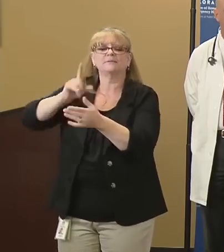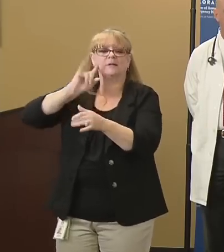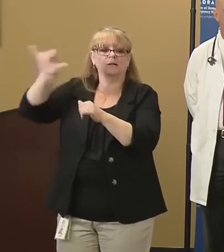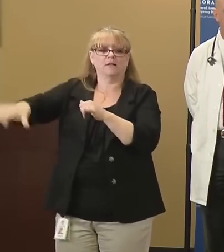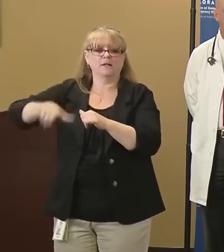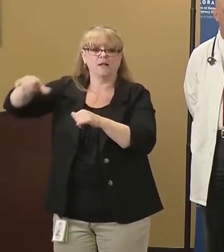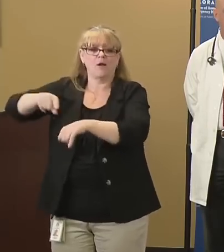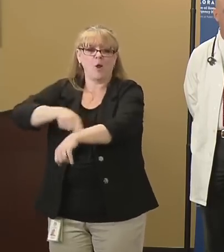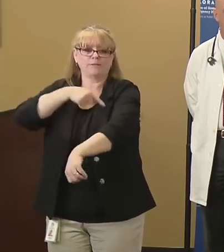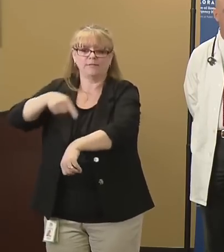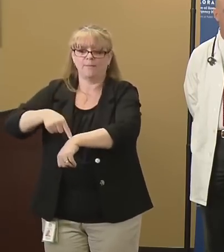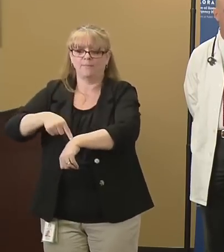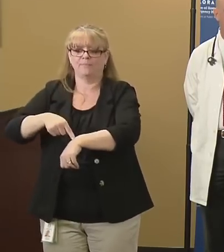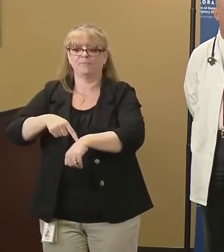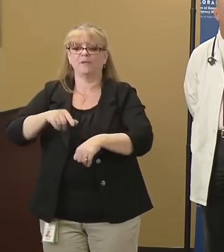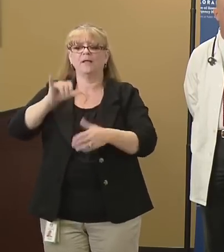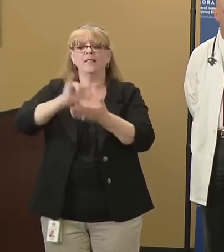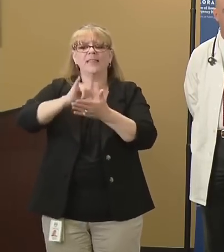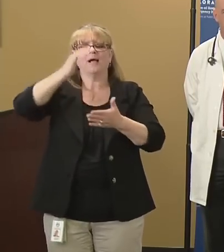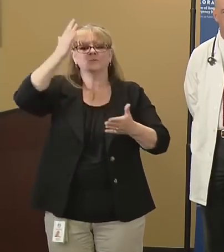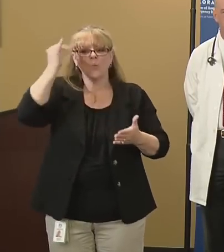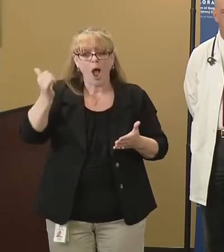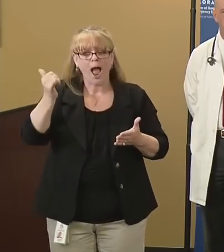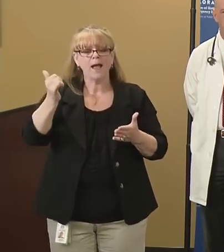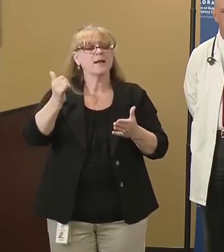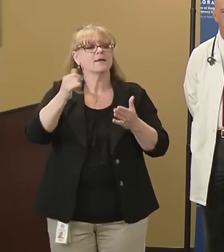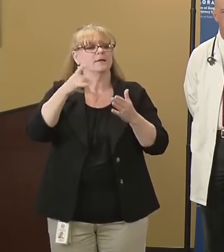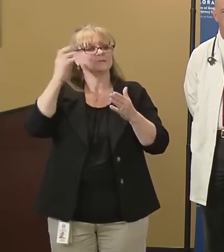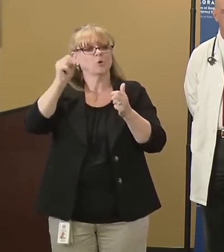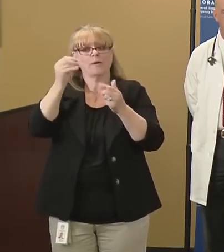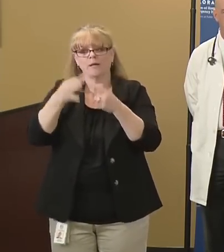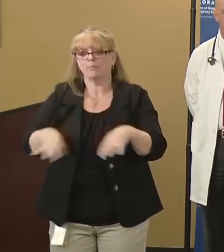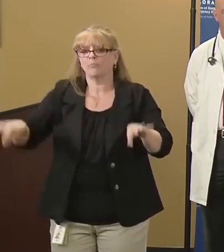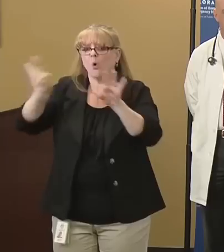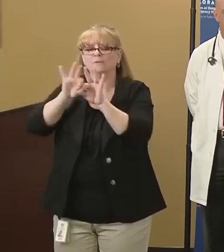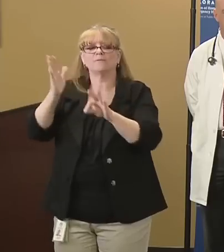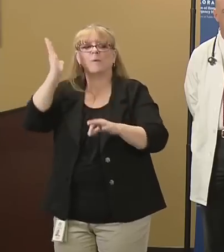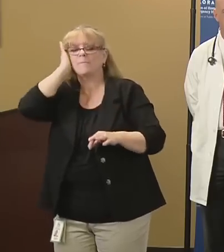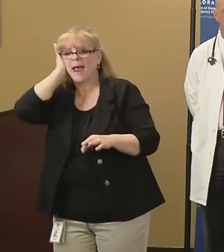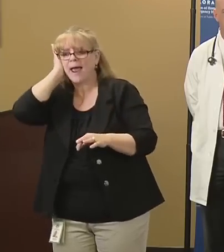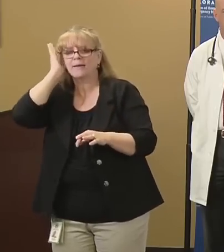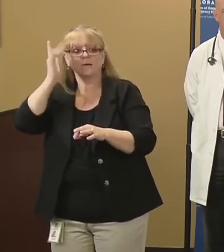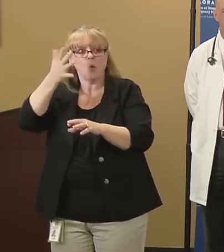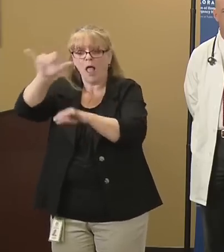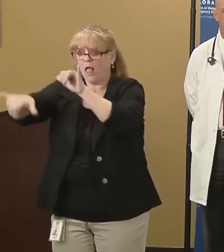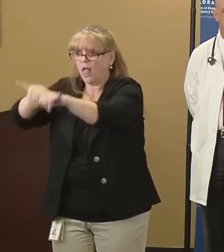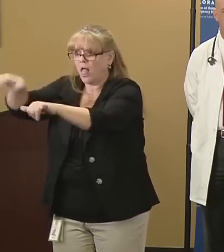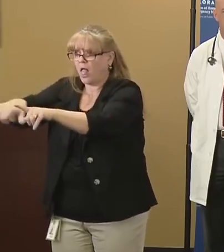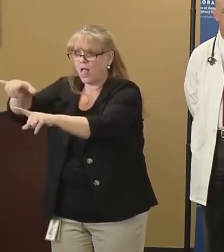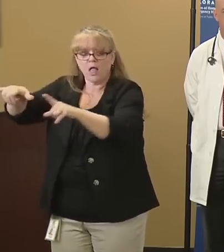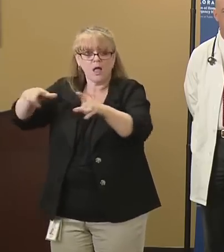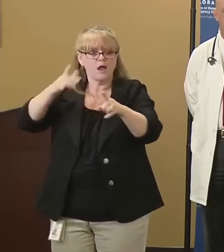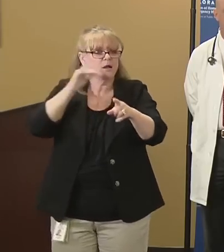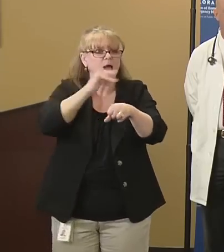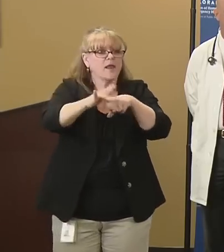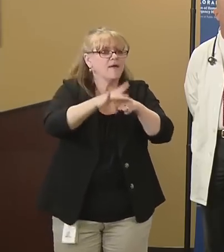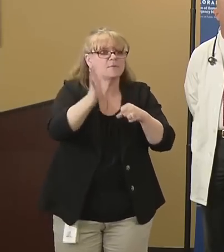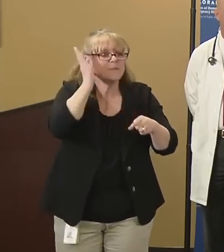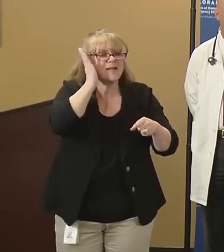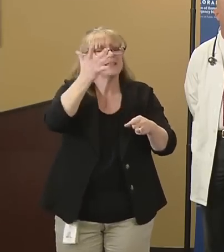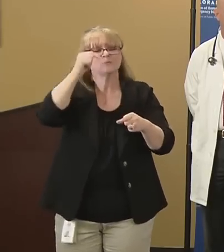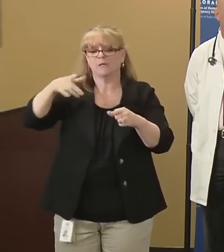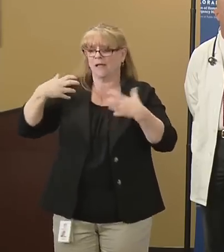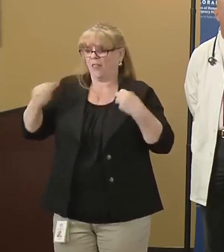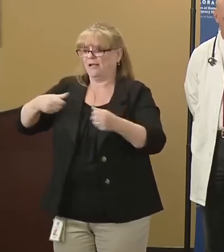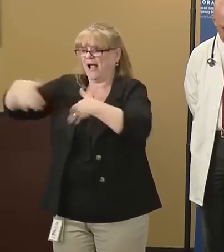more beds, because it's not like you're there for a day or two and then you're discharged. They're showing a week, 2 weeks, even 3 weeks of hospitalization, although